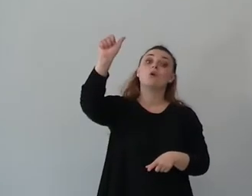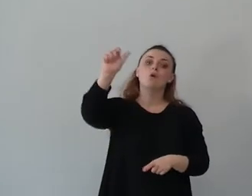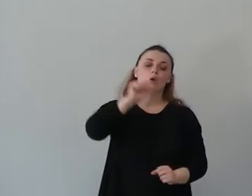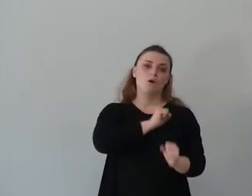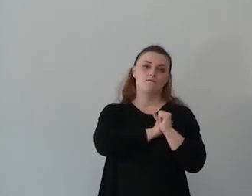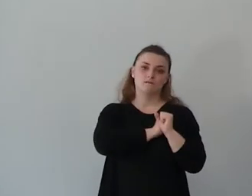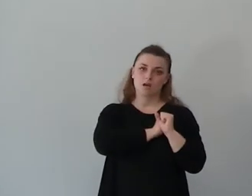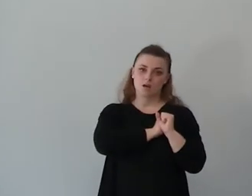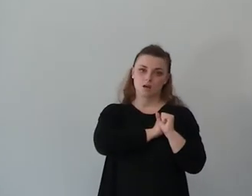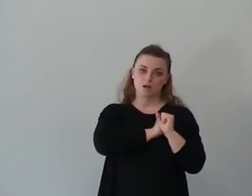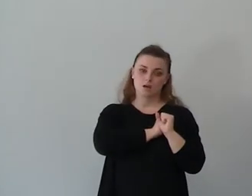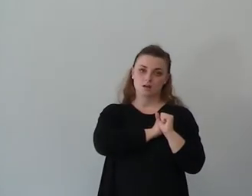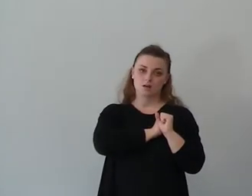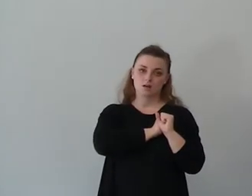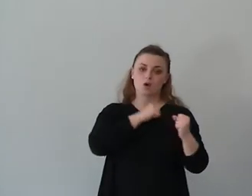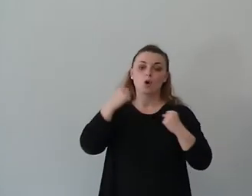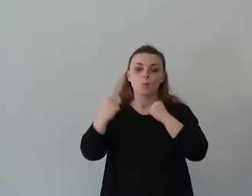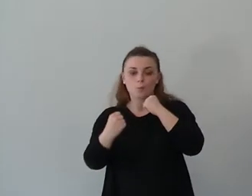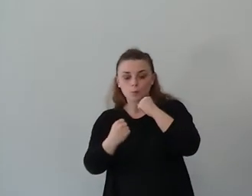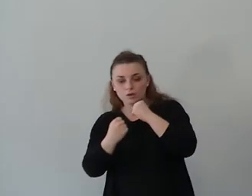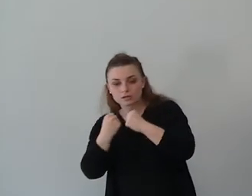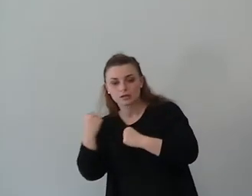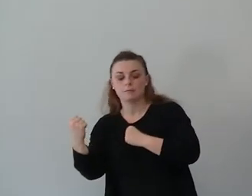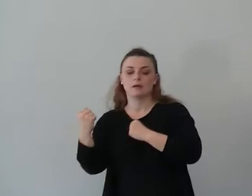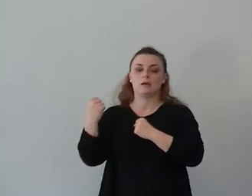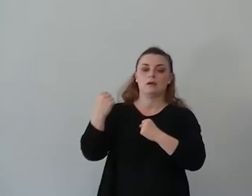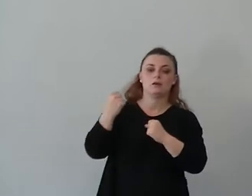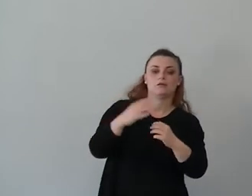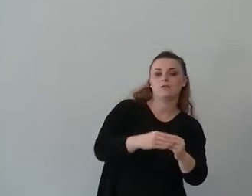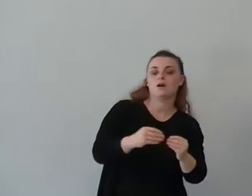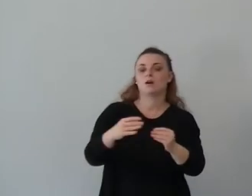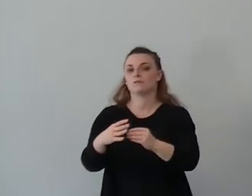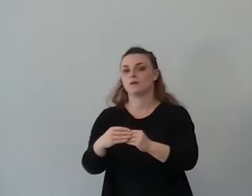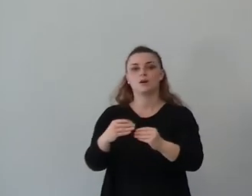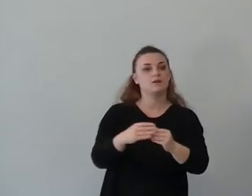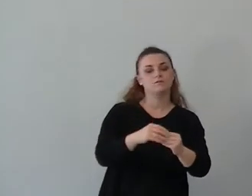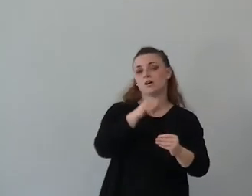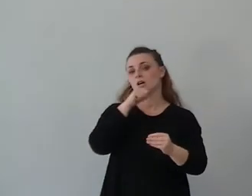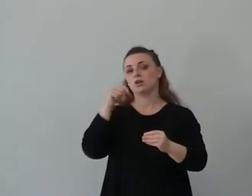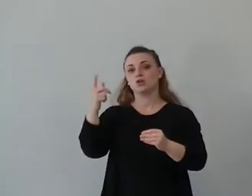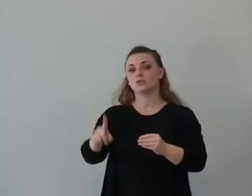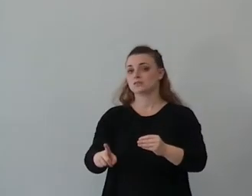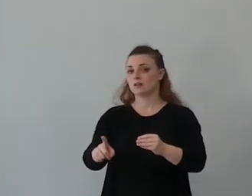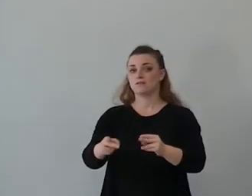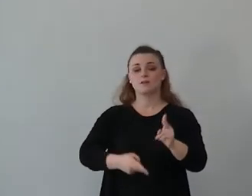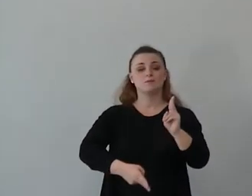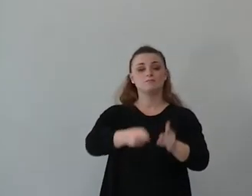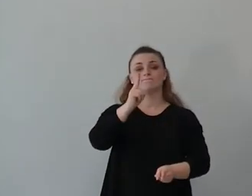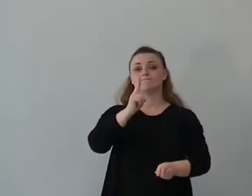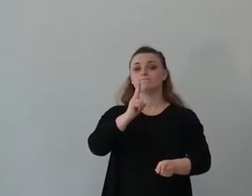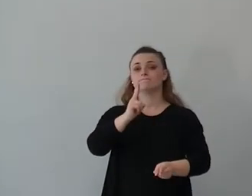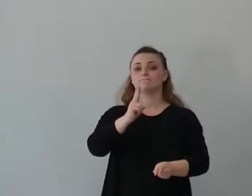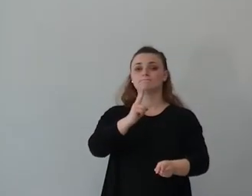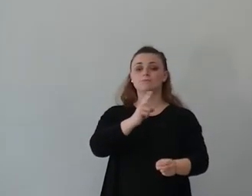possiamo fare nulla, niente possiamo fare che ci rende abbastanza meritevole. Our faith in Jesus